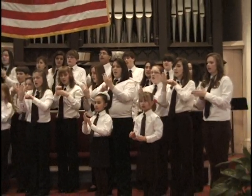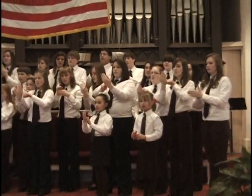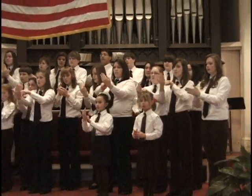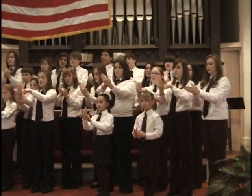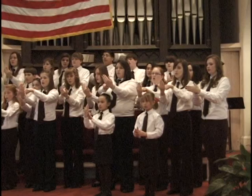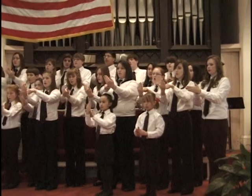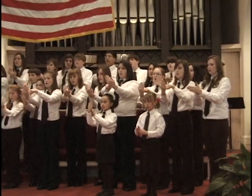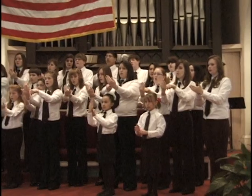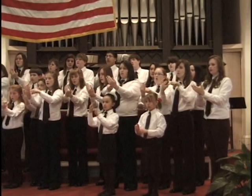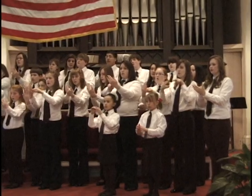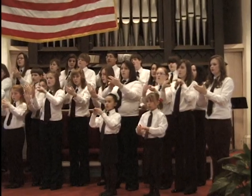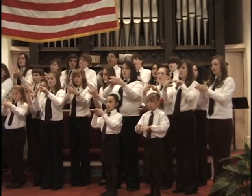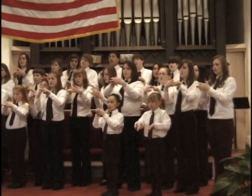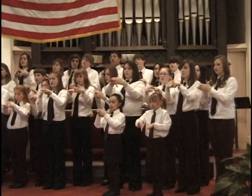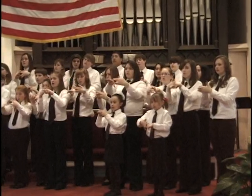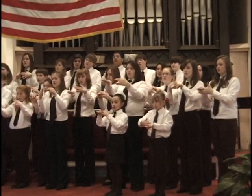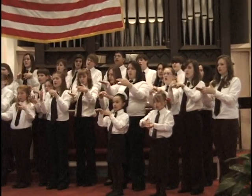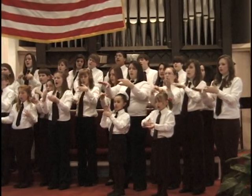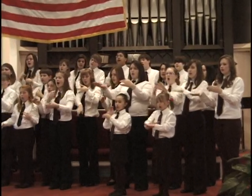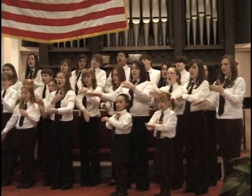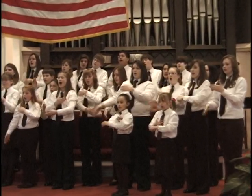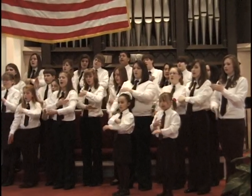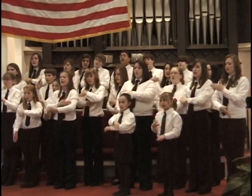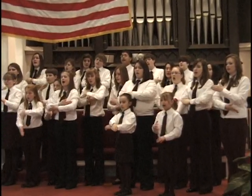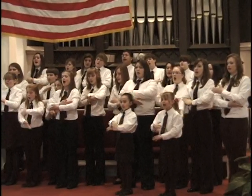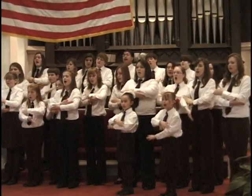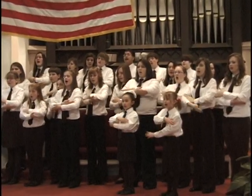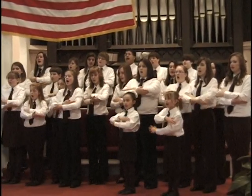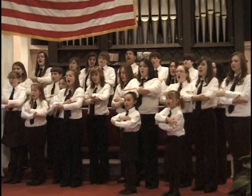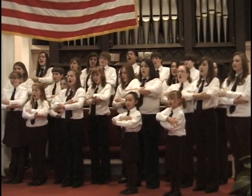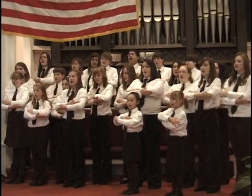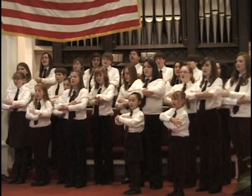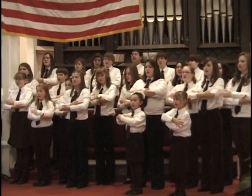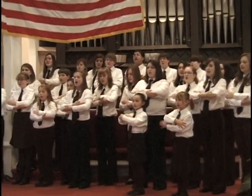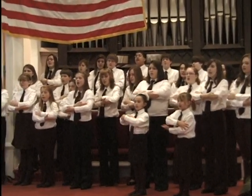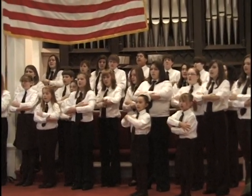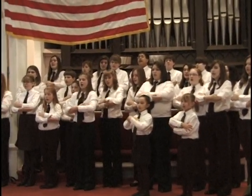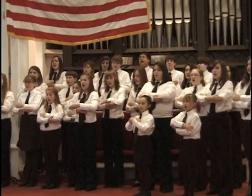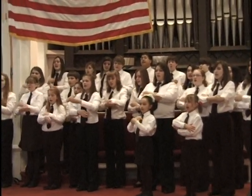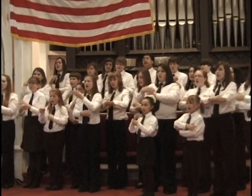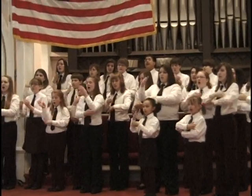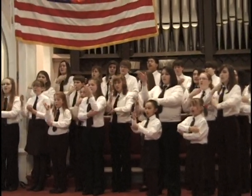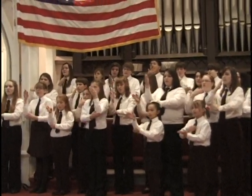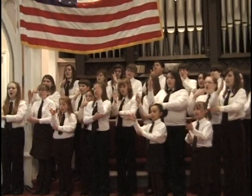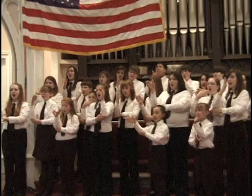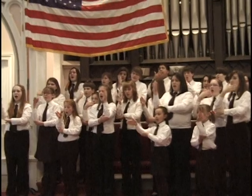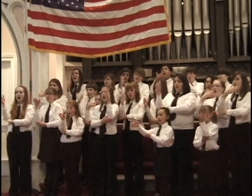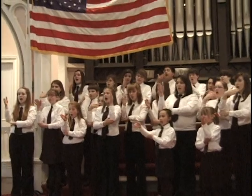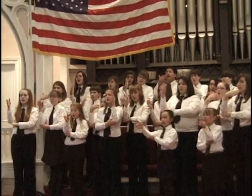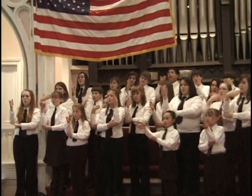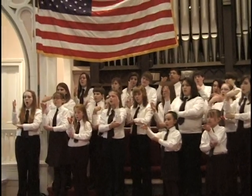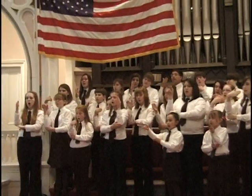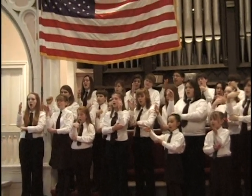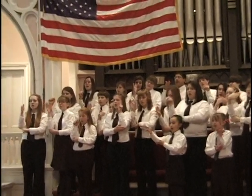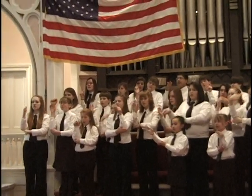proof through the night that our flag was